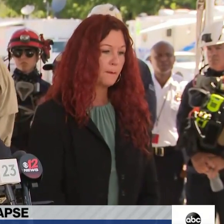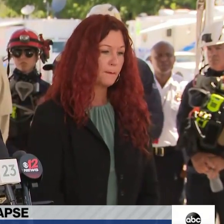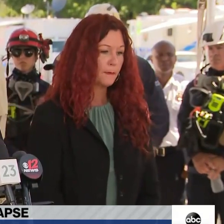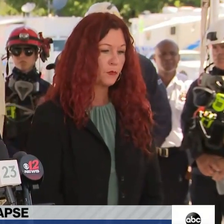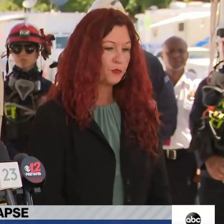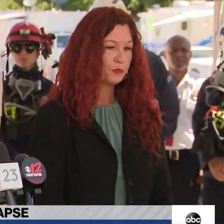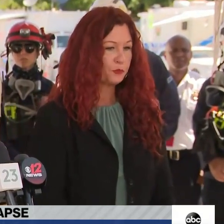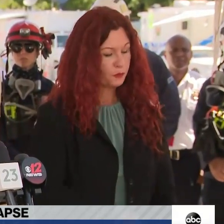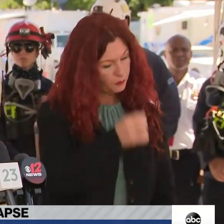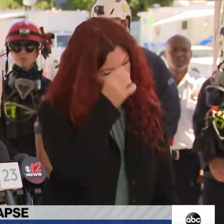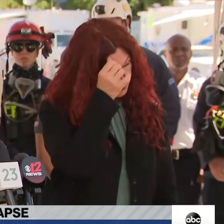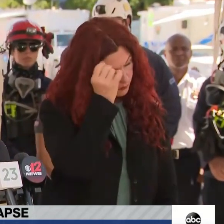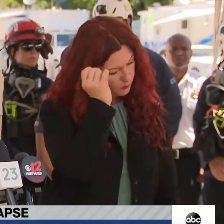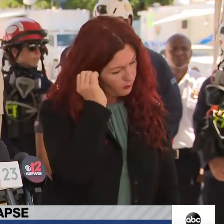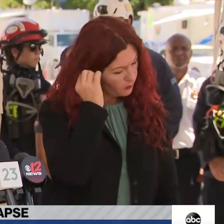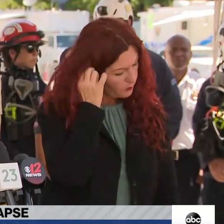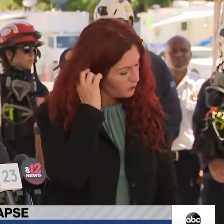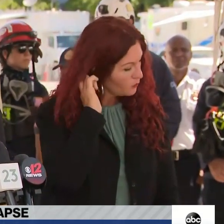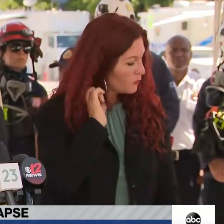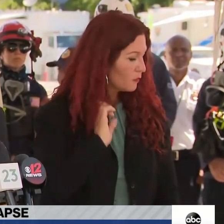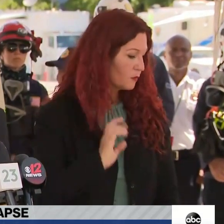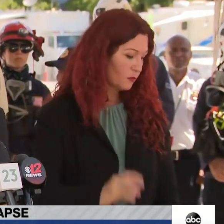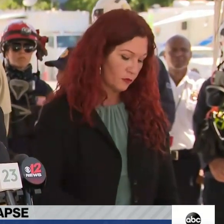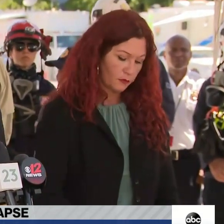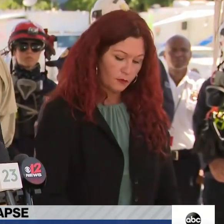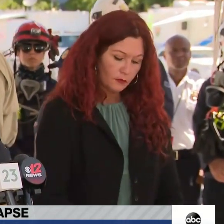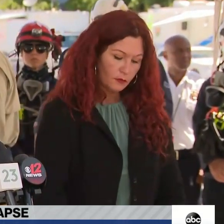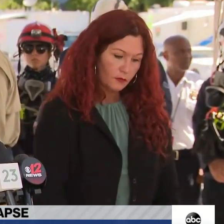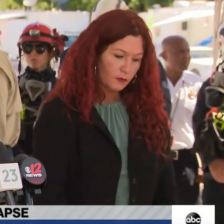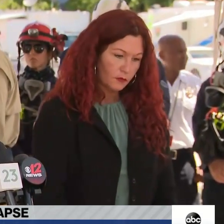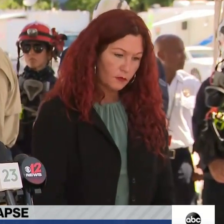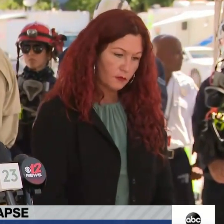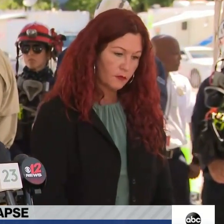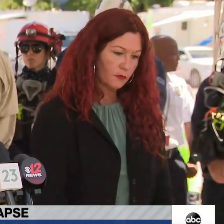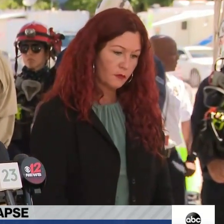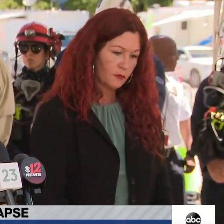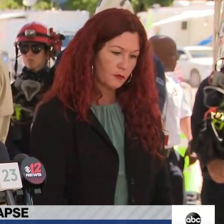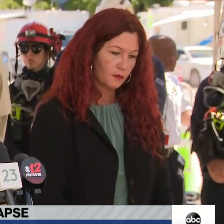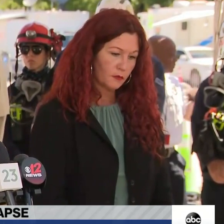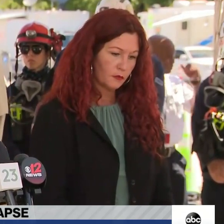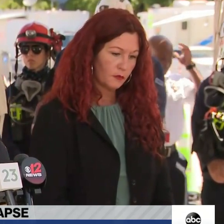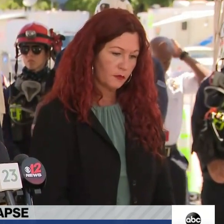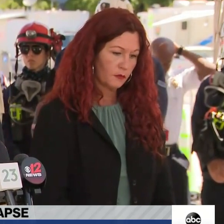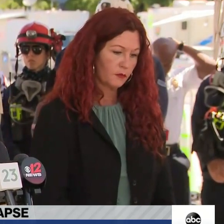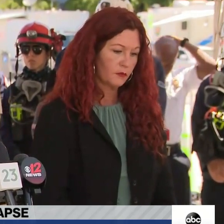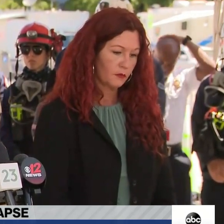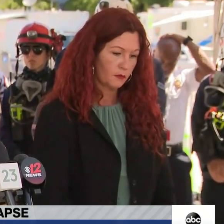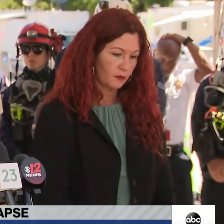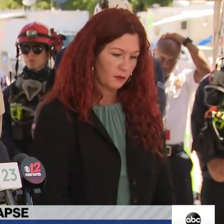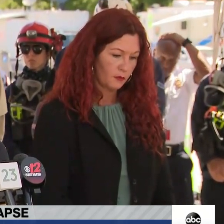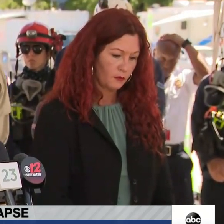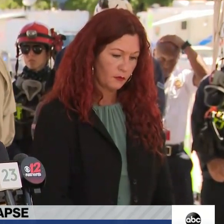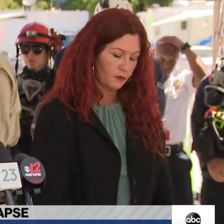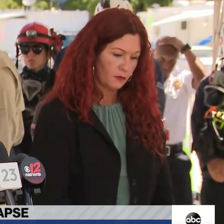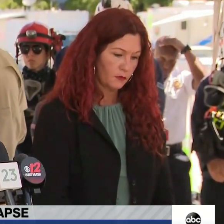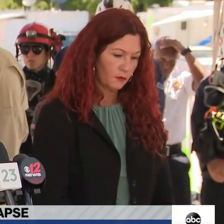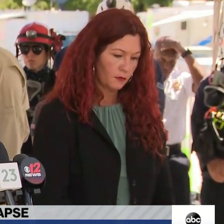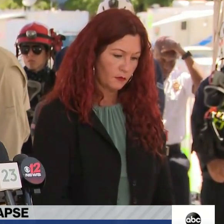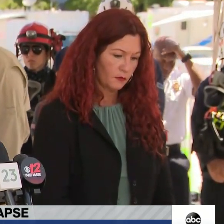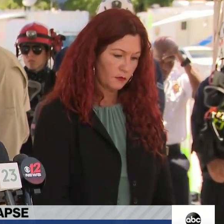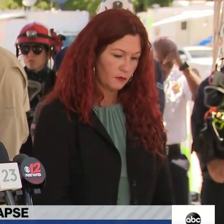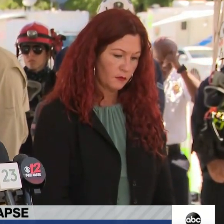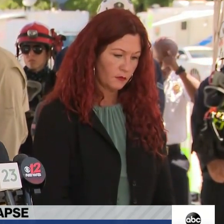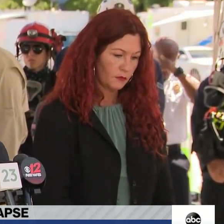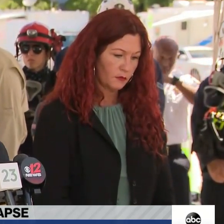Elsa. Como escuchamos, han disminuido lo que es la categoría. Ahora es tormenta tropical a partir de